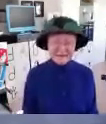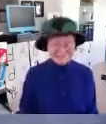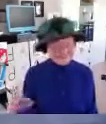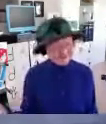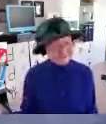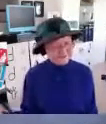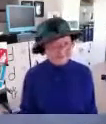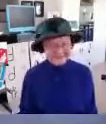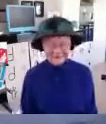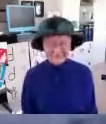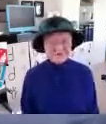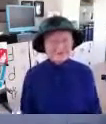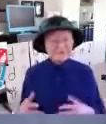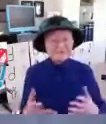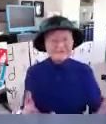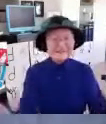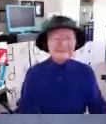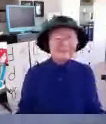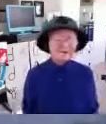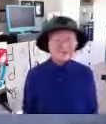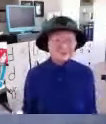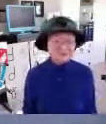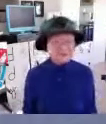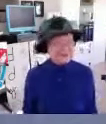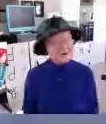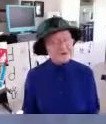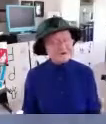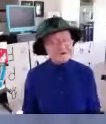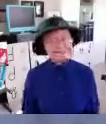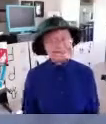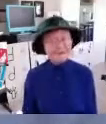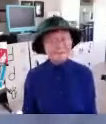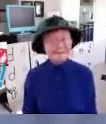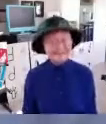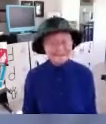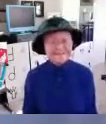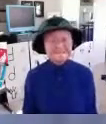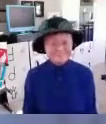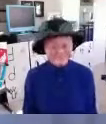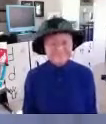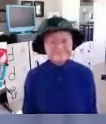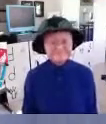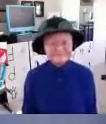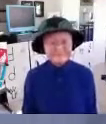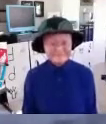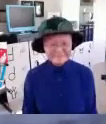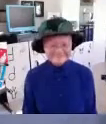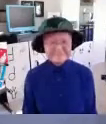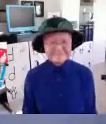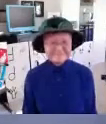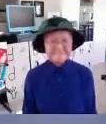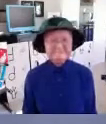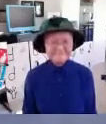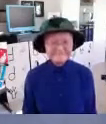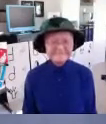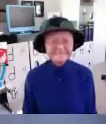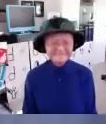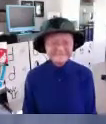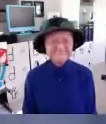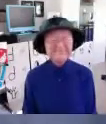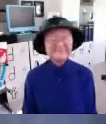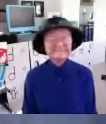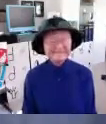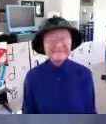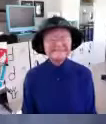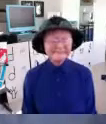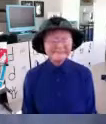and myself. Rachel, please tell us about your project. It's called SignTyp, isn't it? That's right. Okay, hi everybody. Let